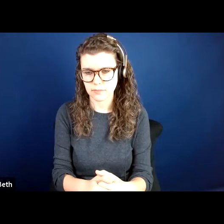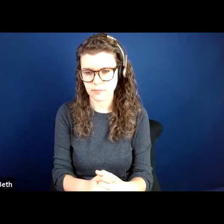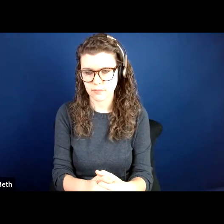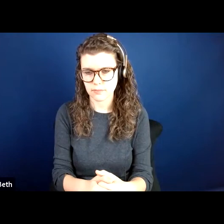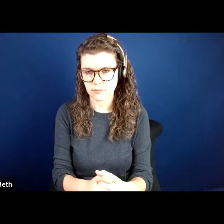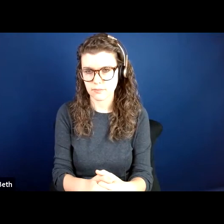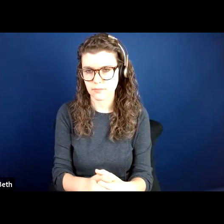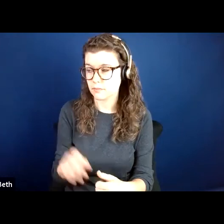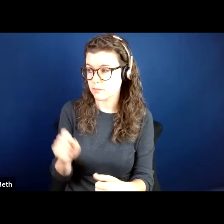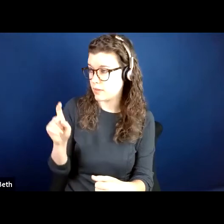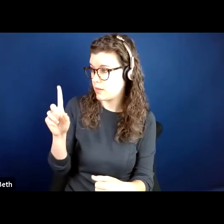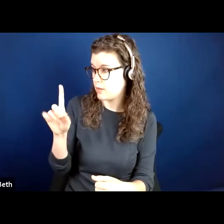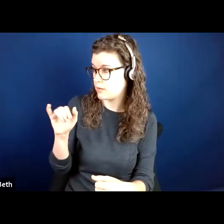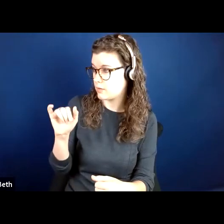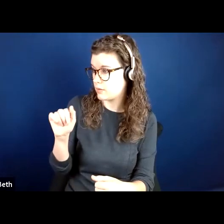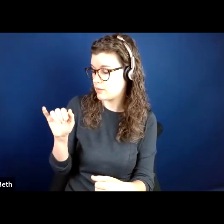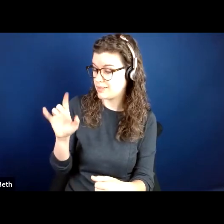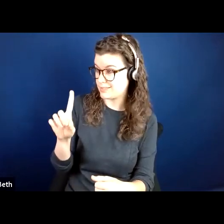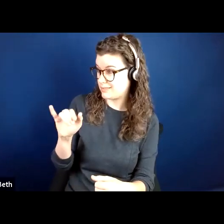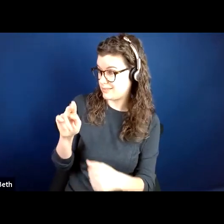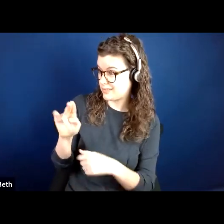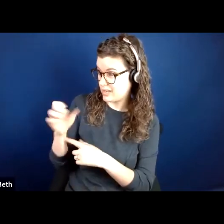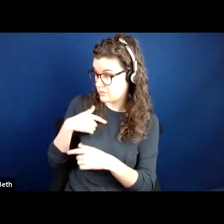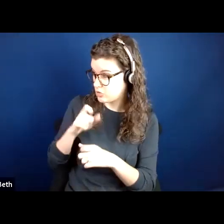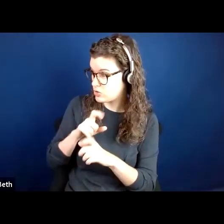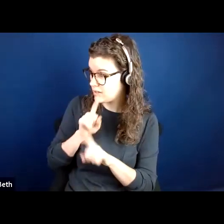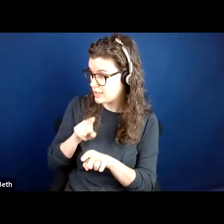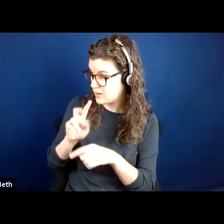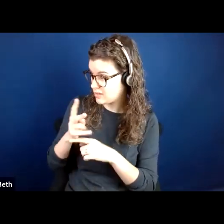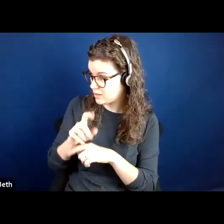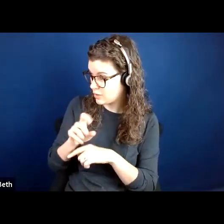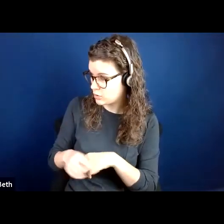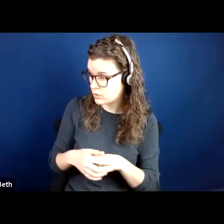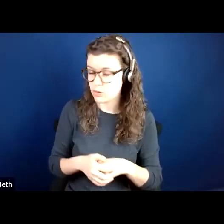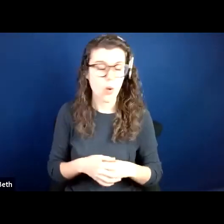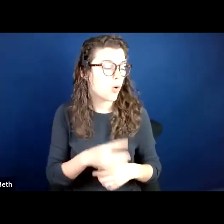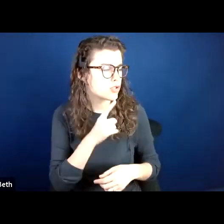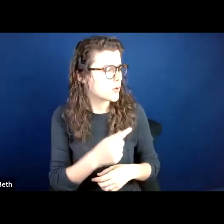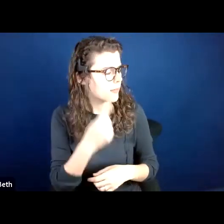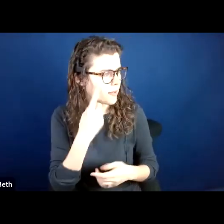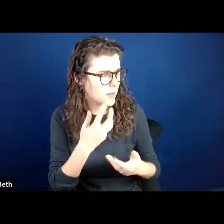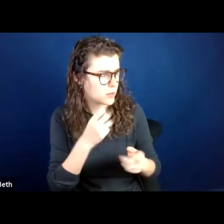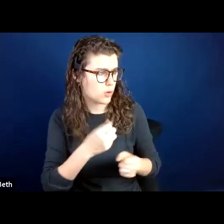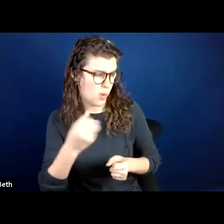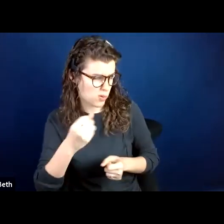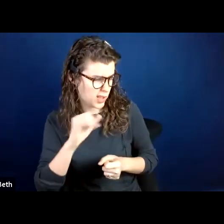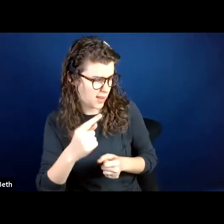Diane, do you want me to address the other question that's in there as well? Sure. Yeah, I thought maybe we could address that towards the end because I know Okay.